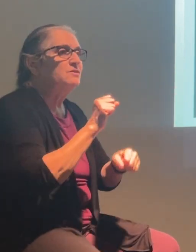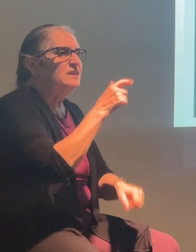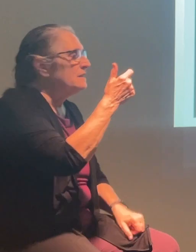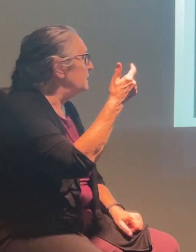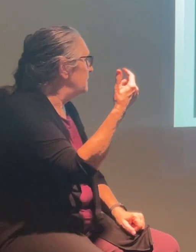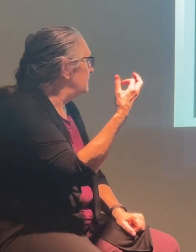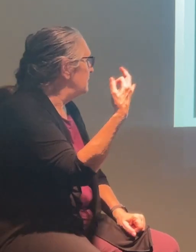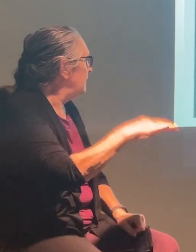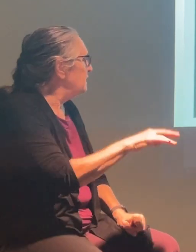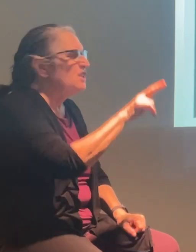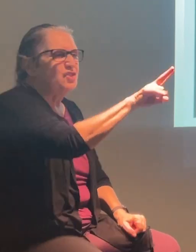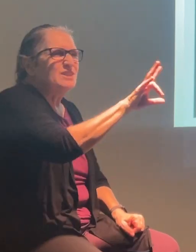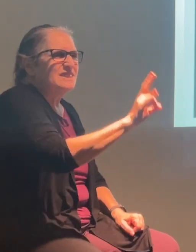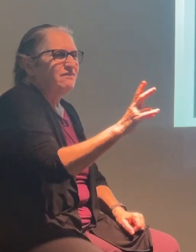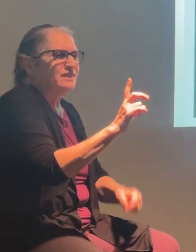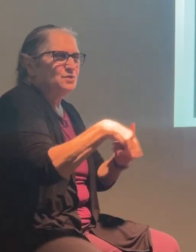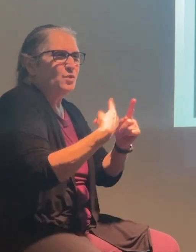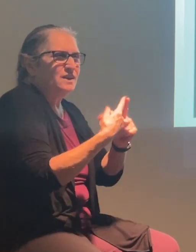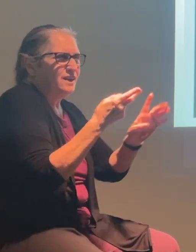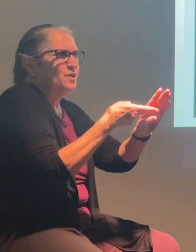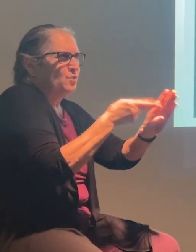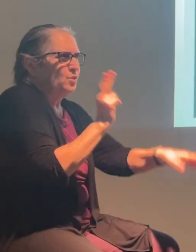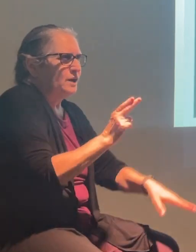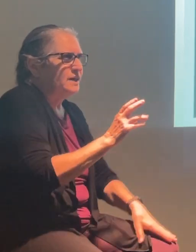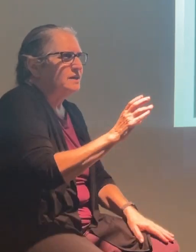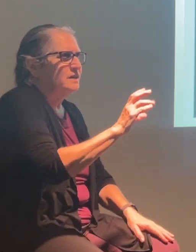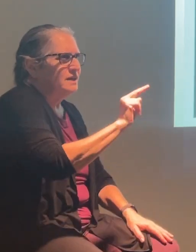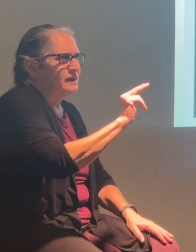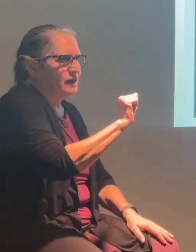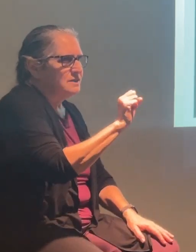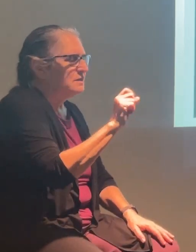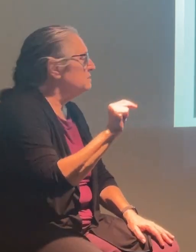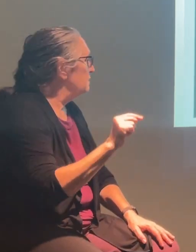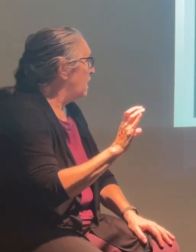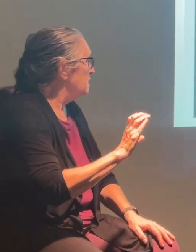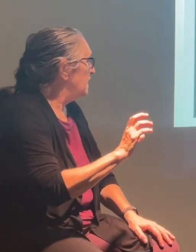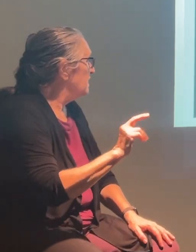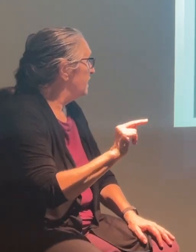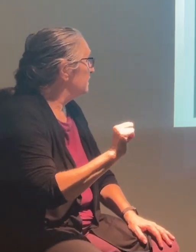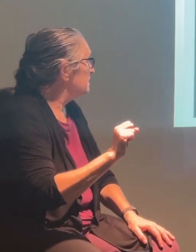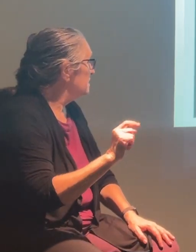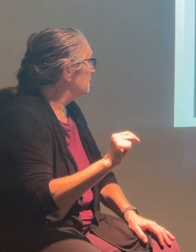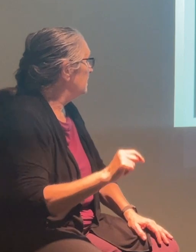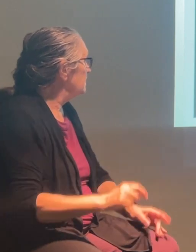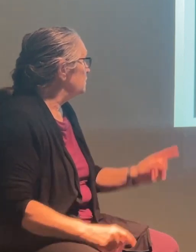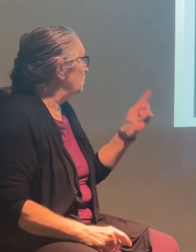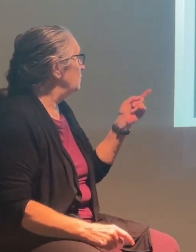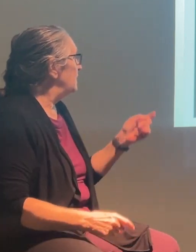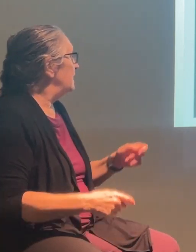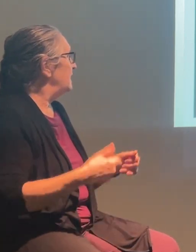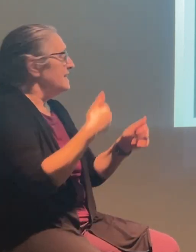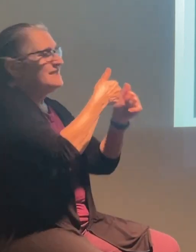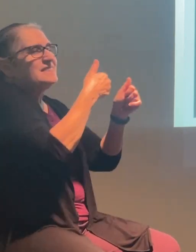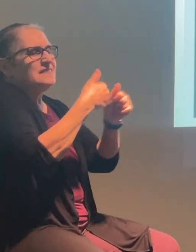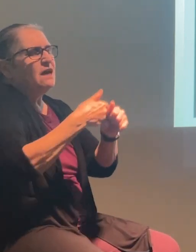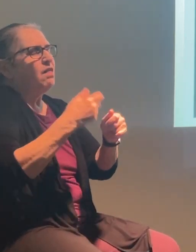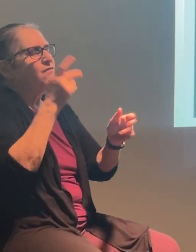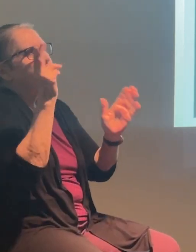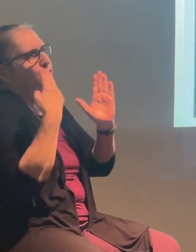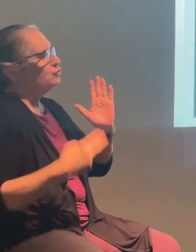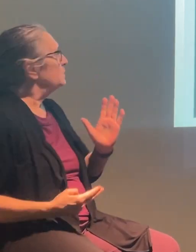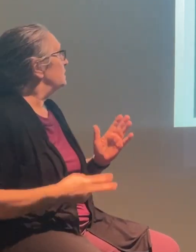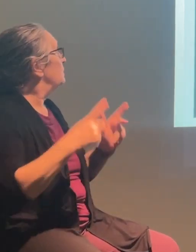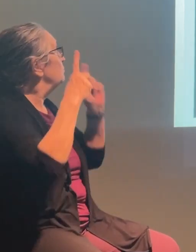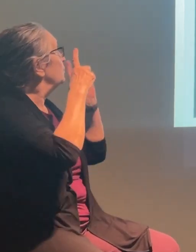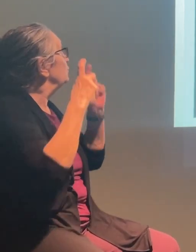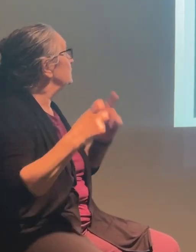37. And then a young portrait that he had made of himself as the young tycoon. So he was also playing with it. Keep in